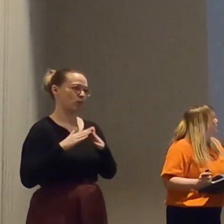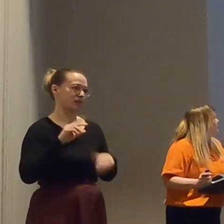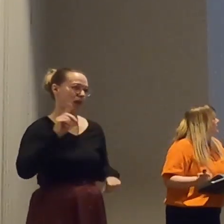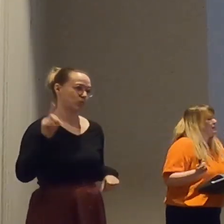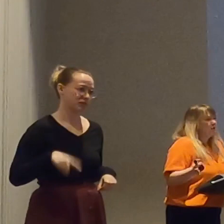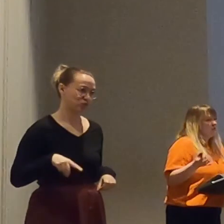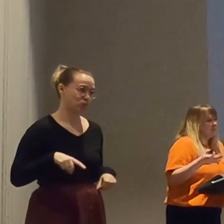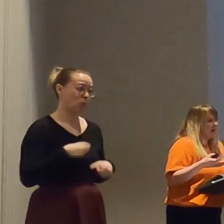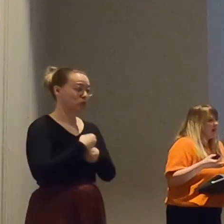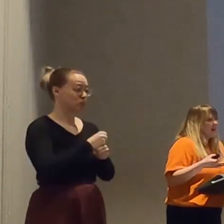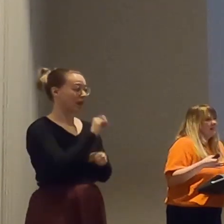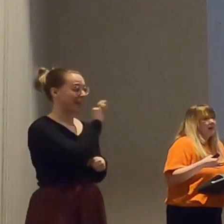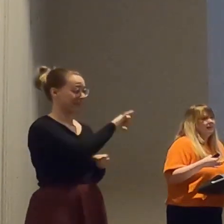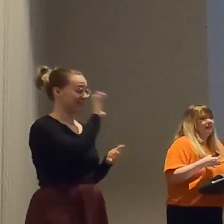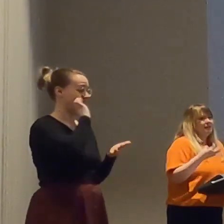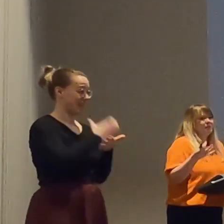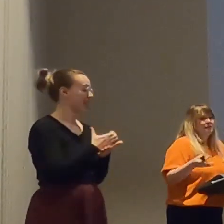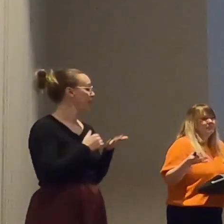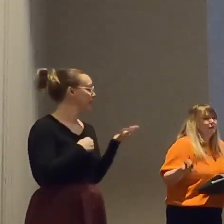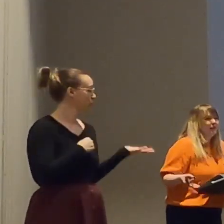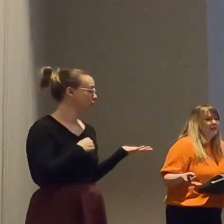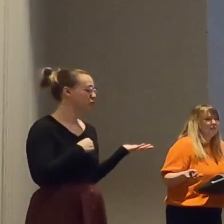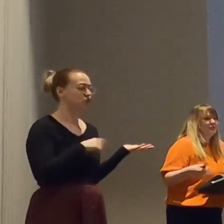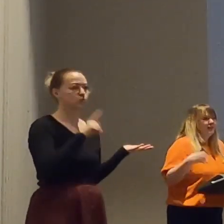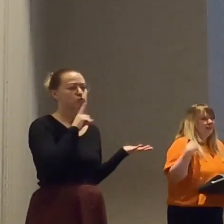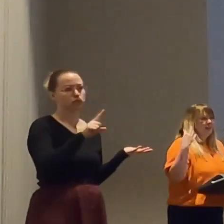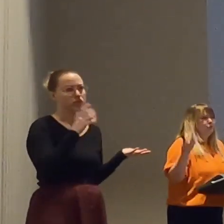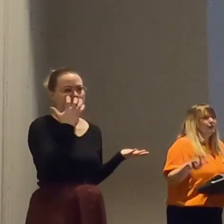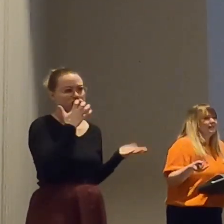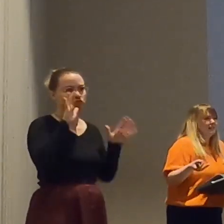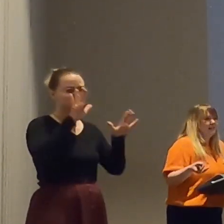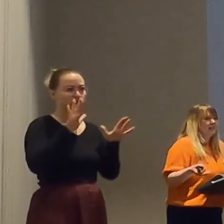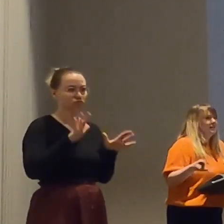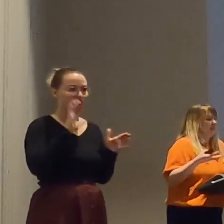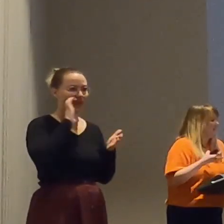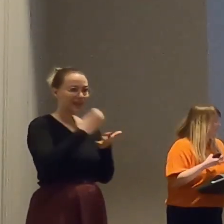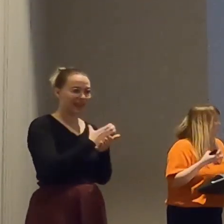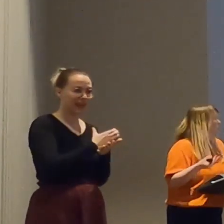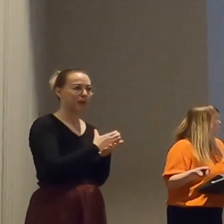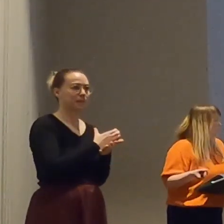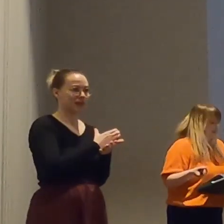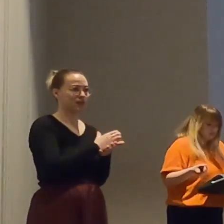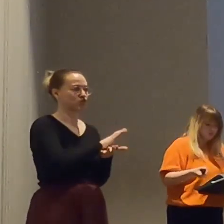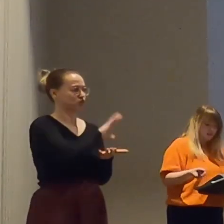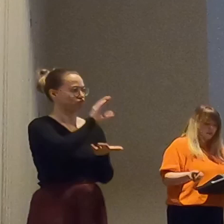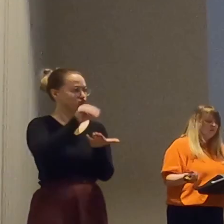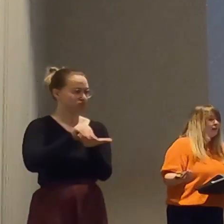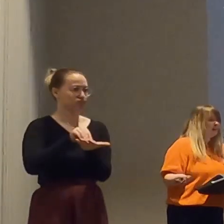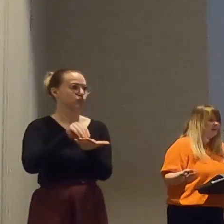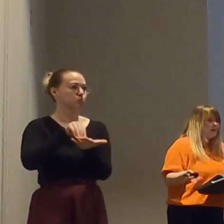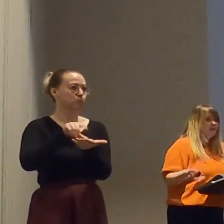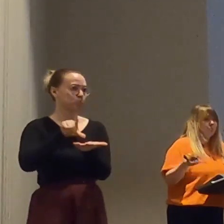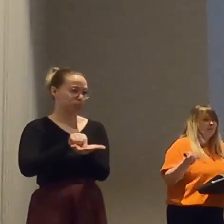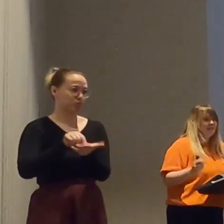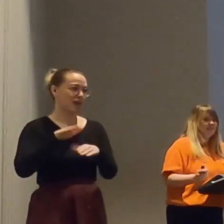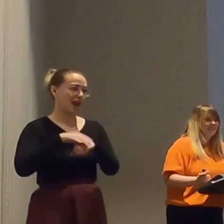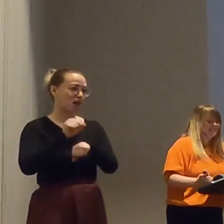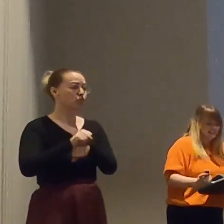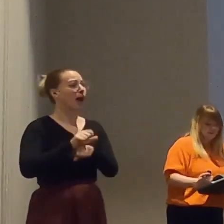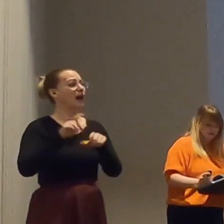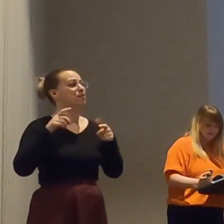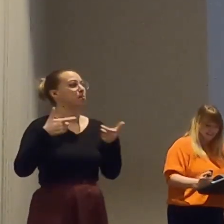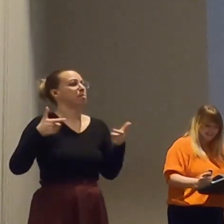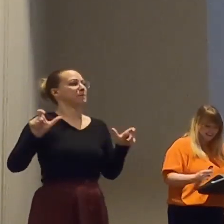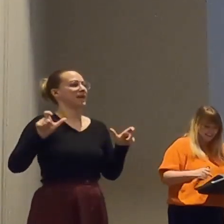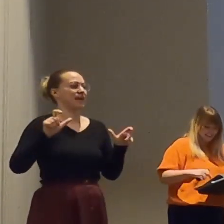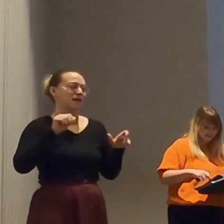he created this image for that, and then, it's such a great image that he then translated it into a print, which is fairly large, but definitely